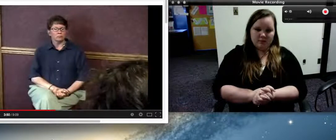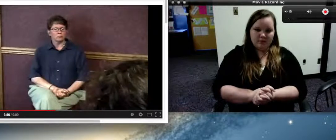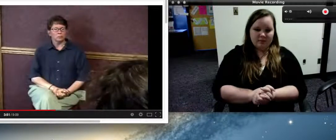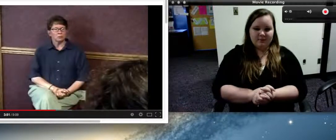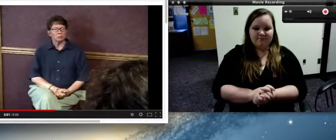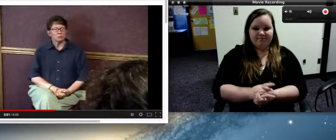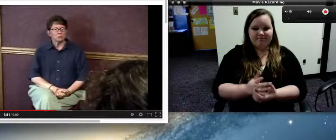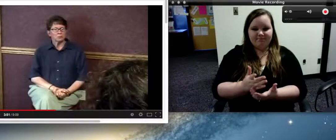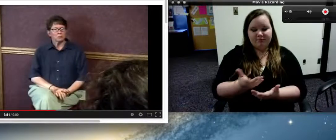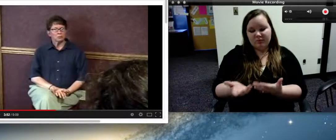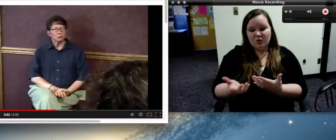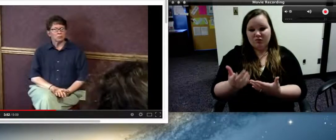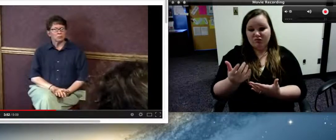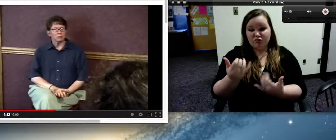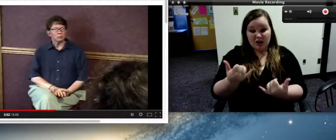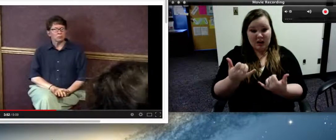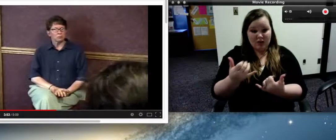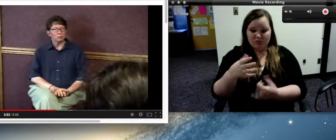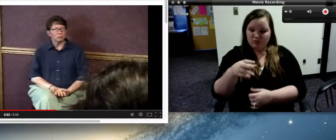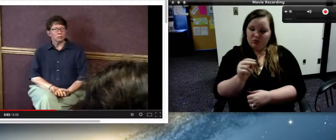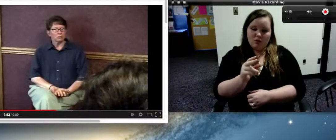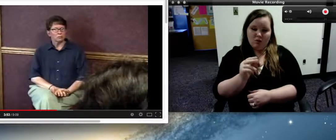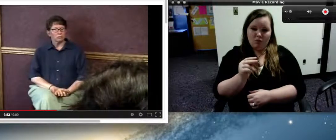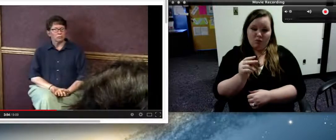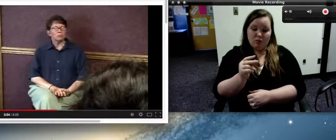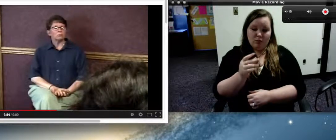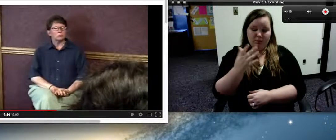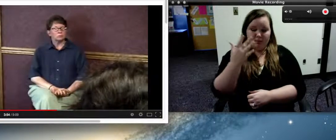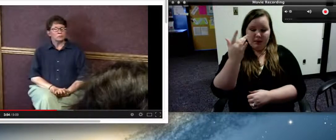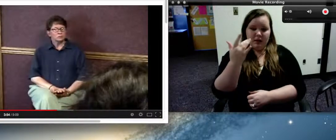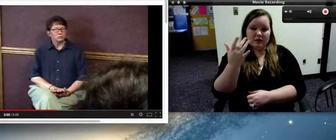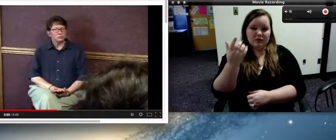Well, not right now, because we just moved.